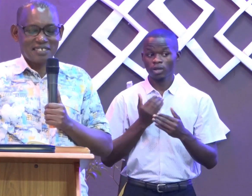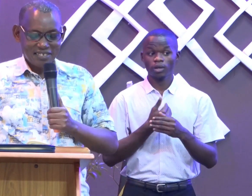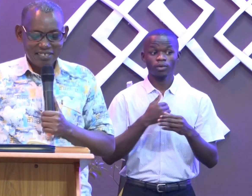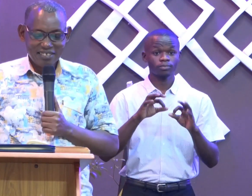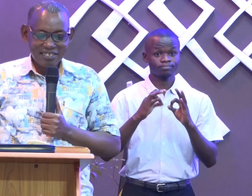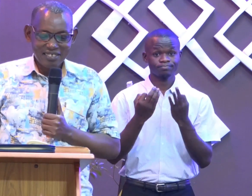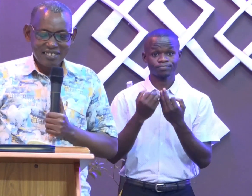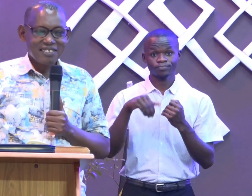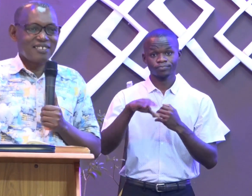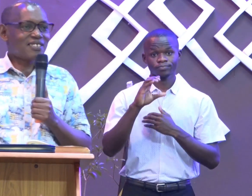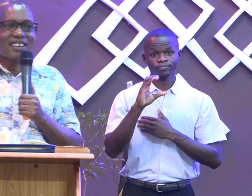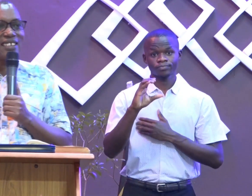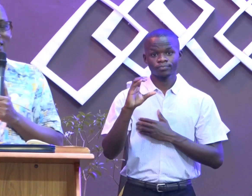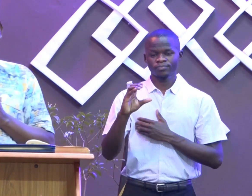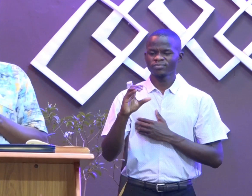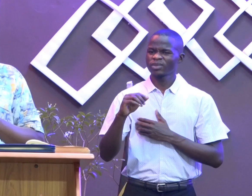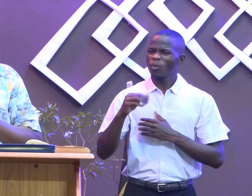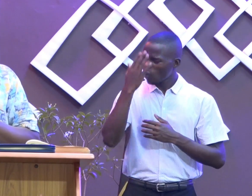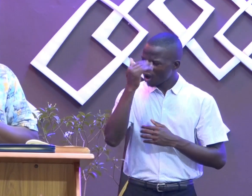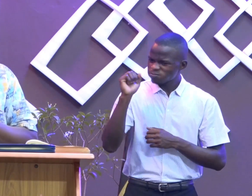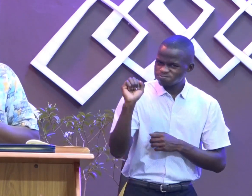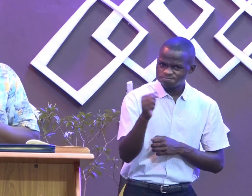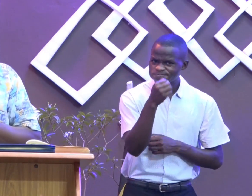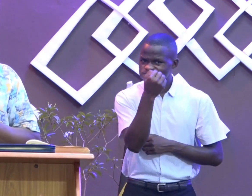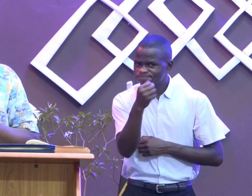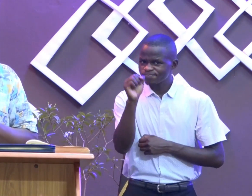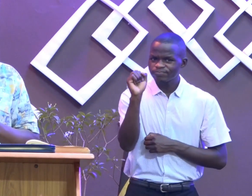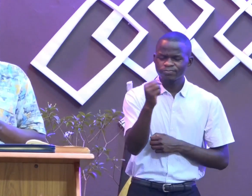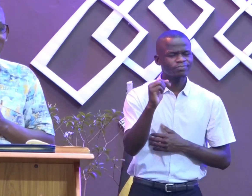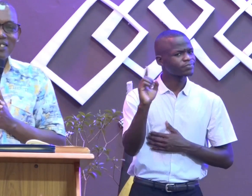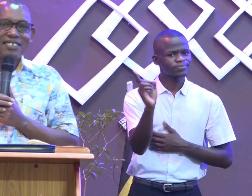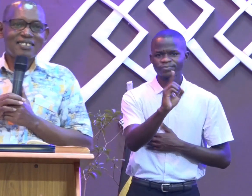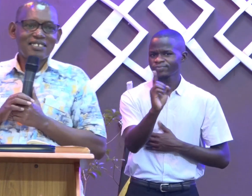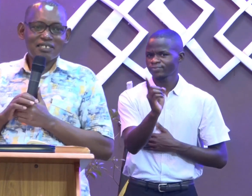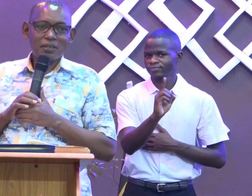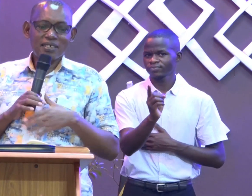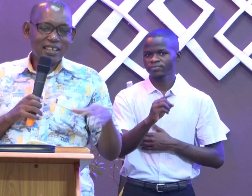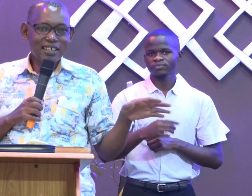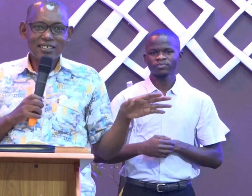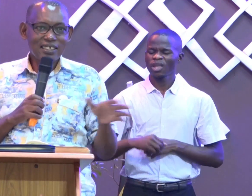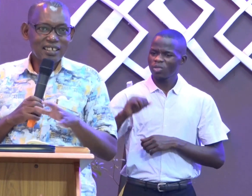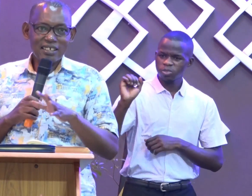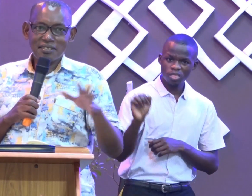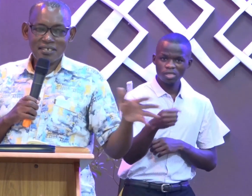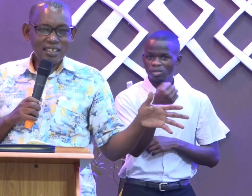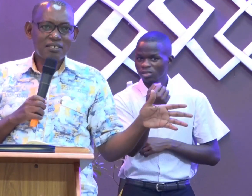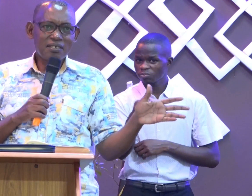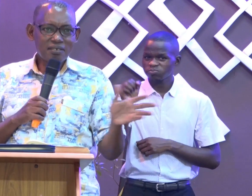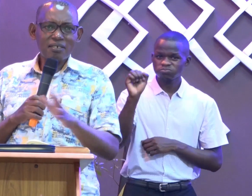Most so fellow UCCians. Tosagasagana. Be in one place.